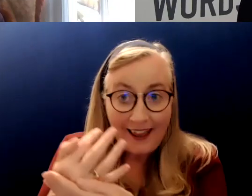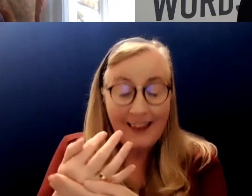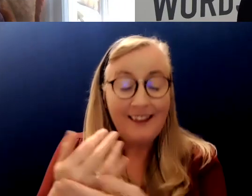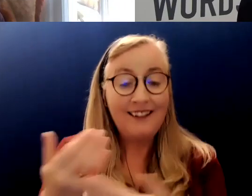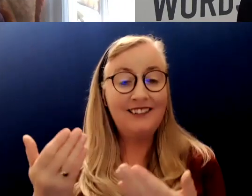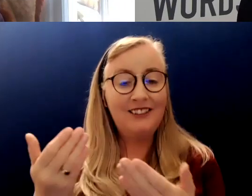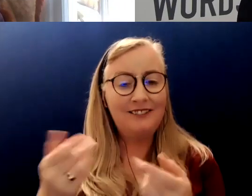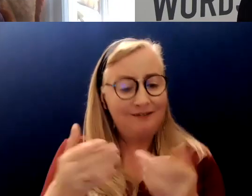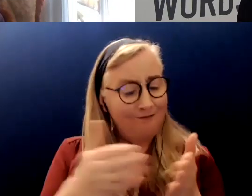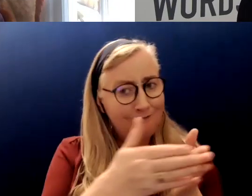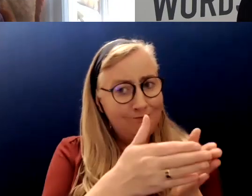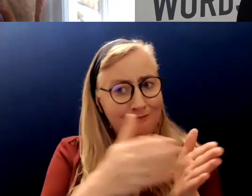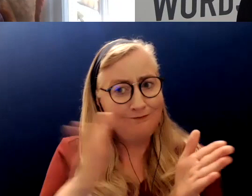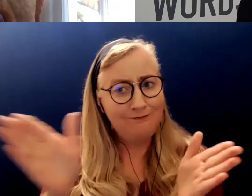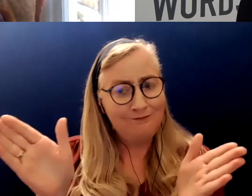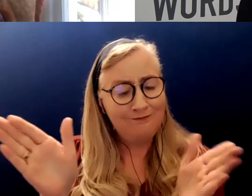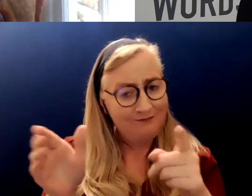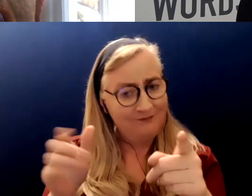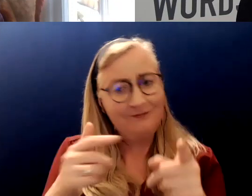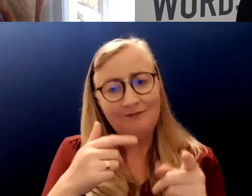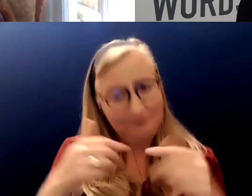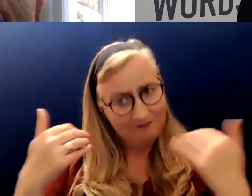And it's an incredible